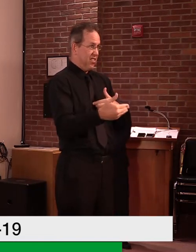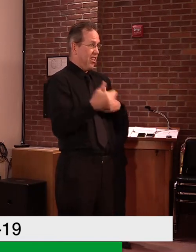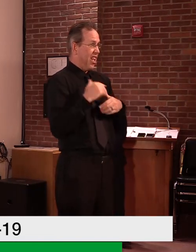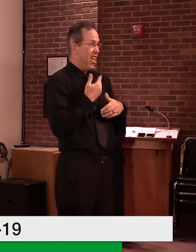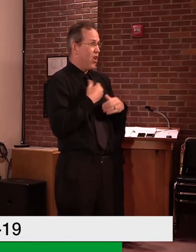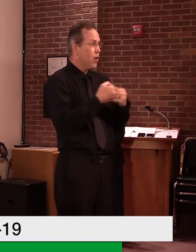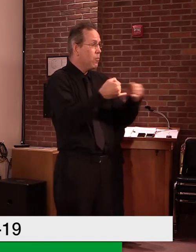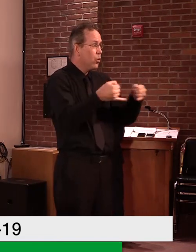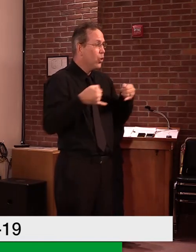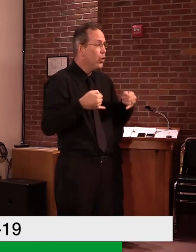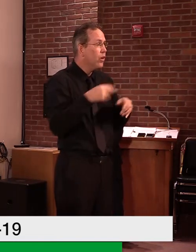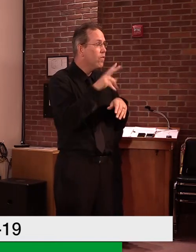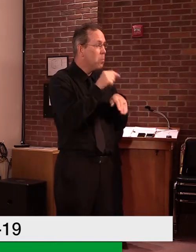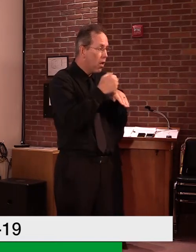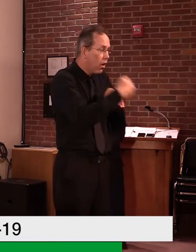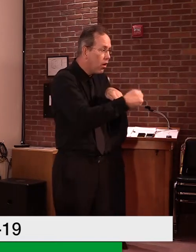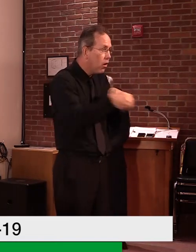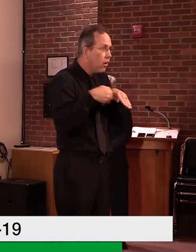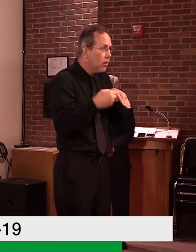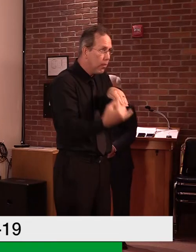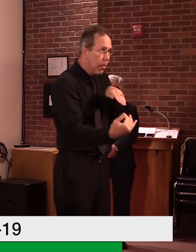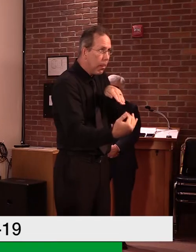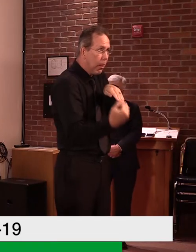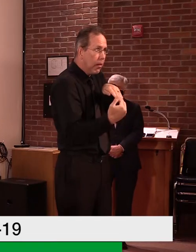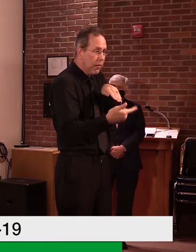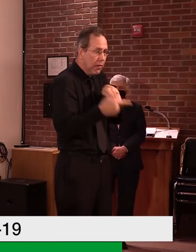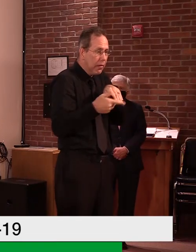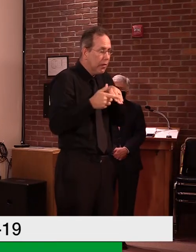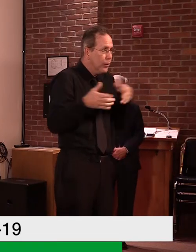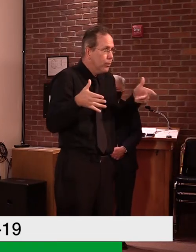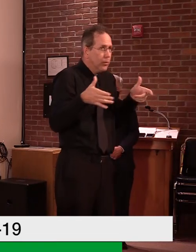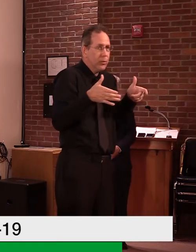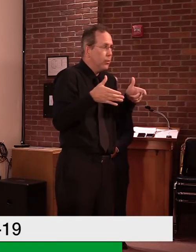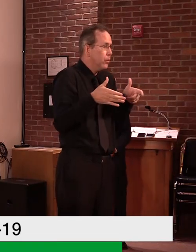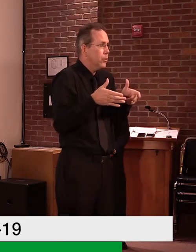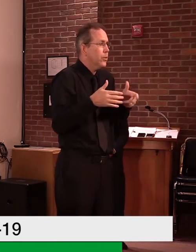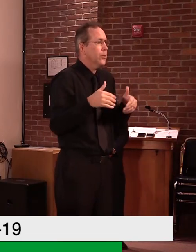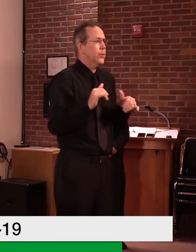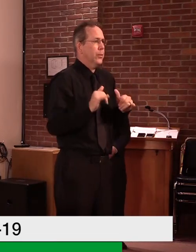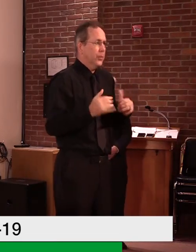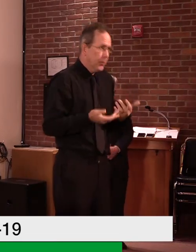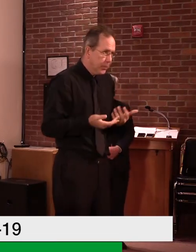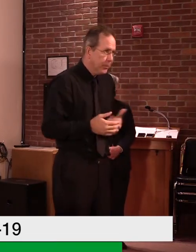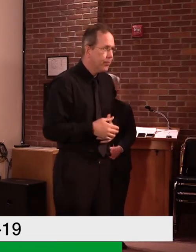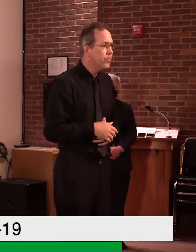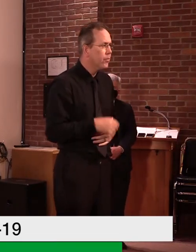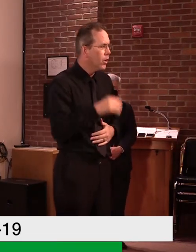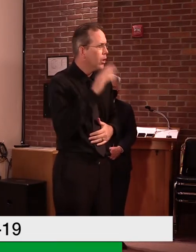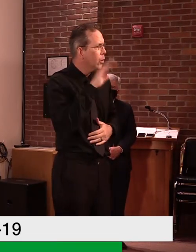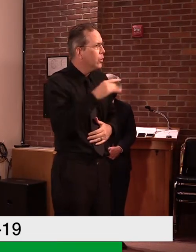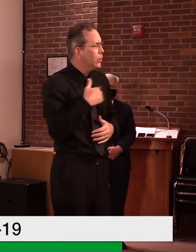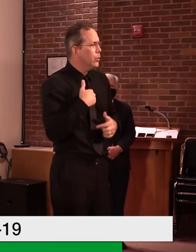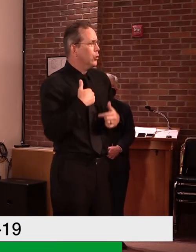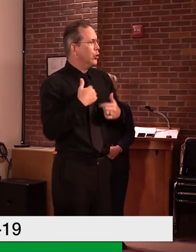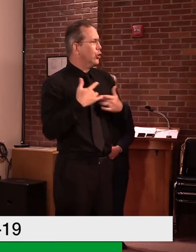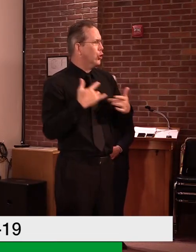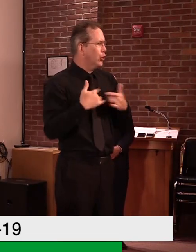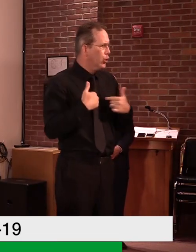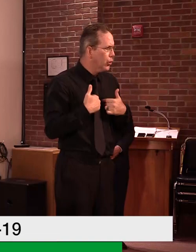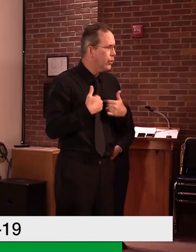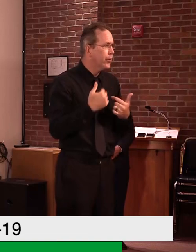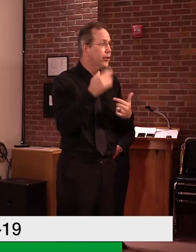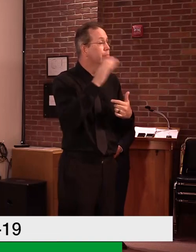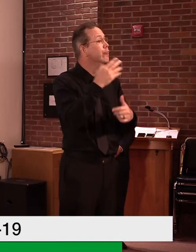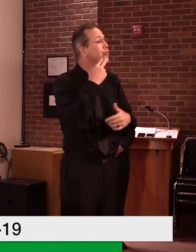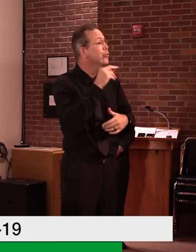I want to assure you, while these trends and projections are concerning, we're still in very good shape as a